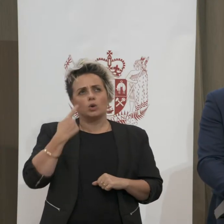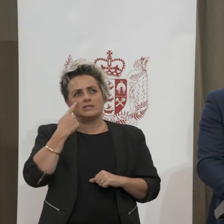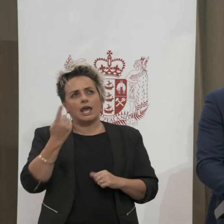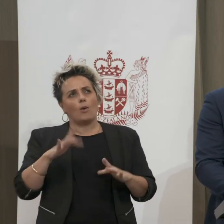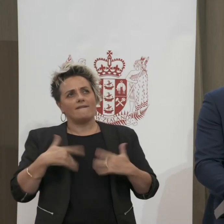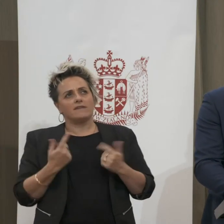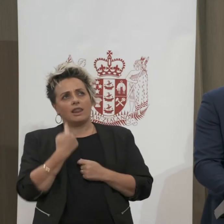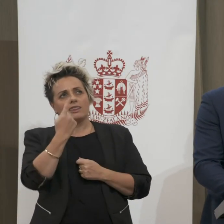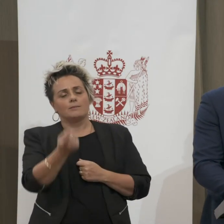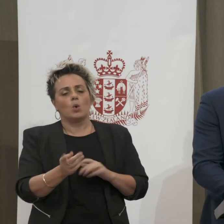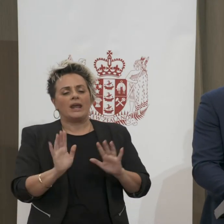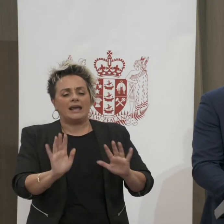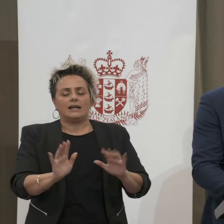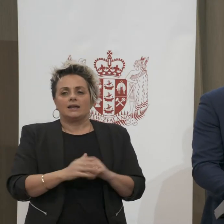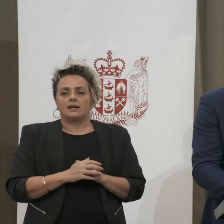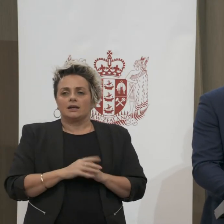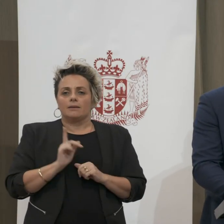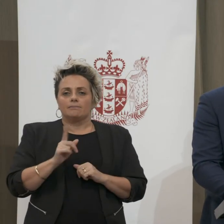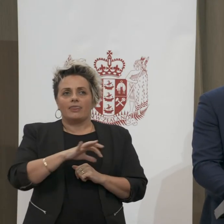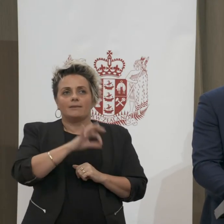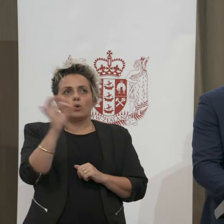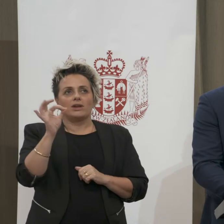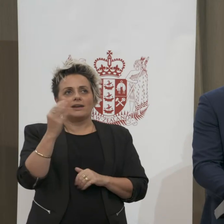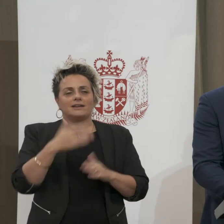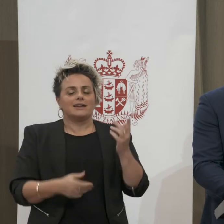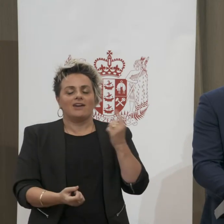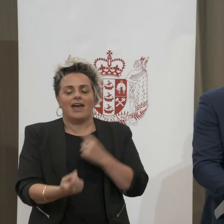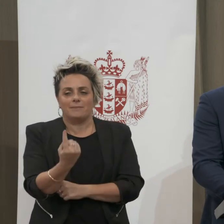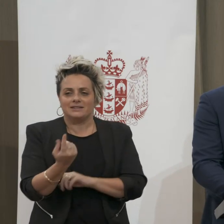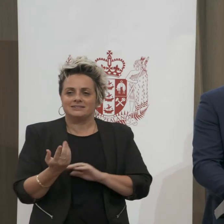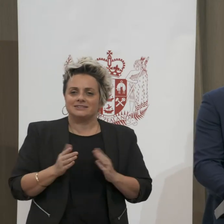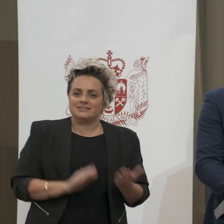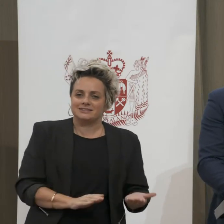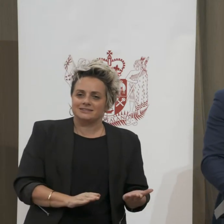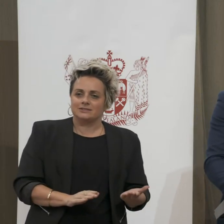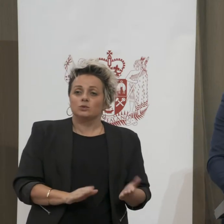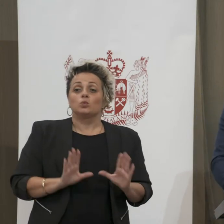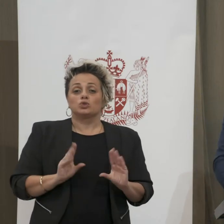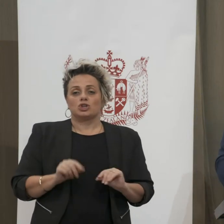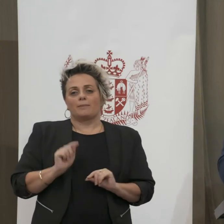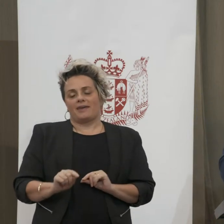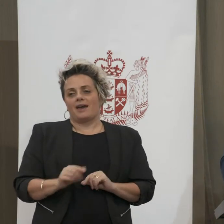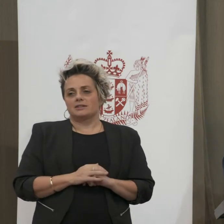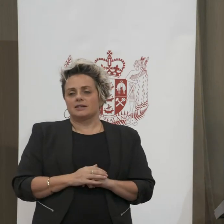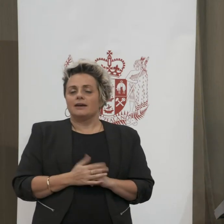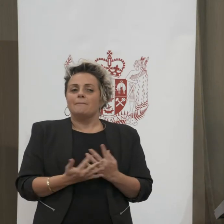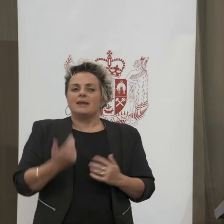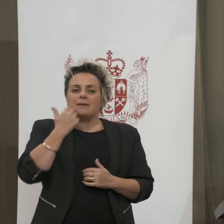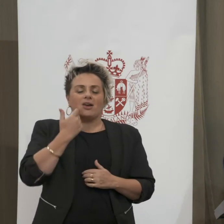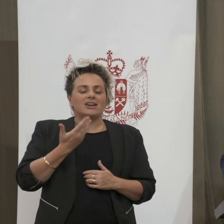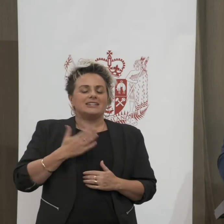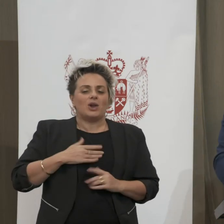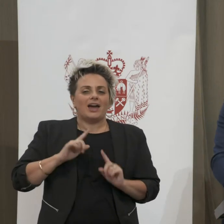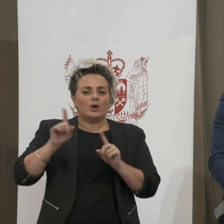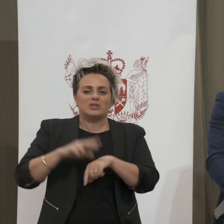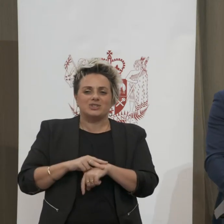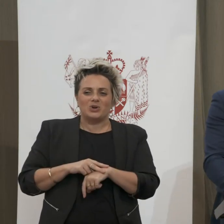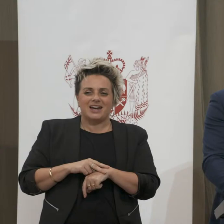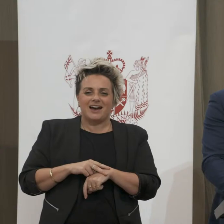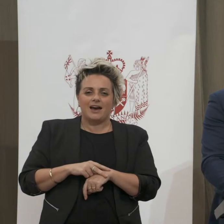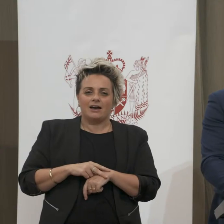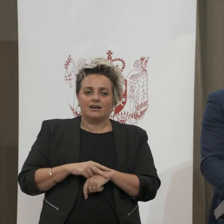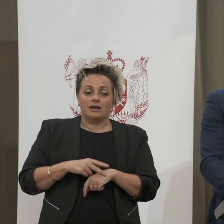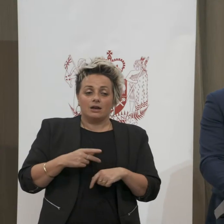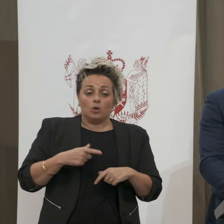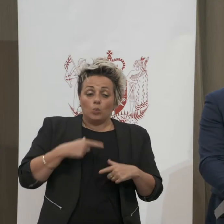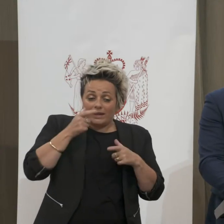in the morning, only to see the morning never come. Many Māori don't like going to the doctor, and it's not because we don't